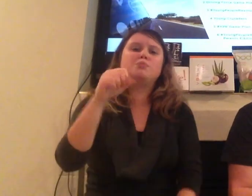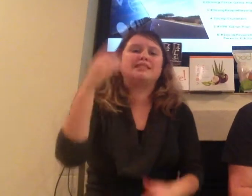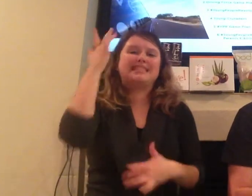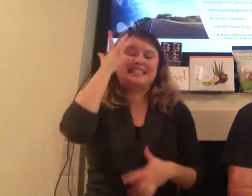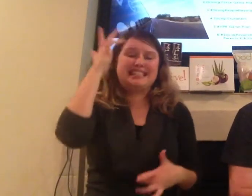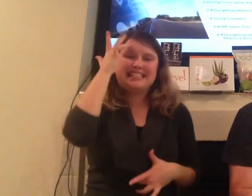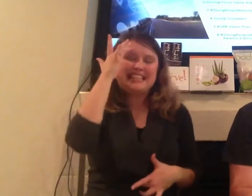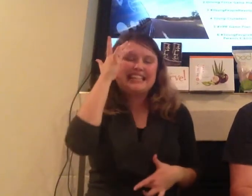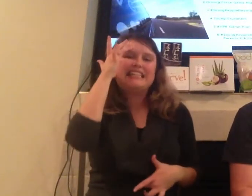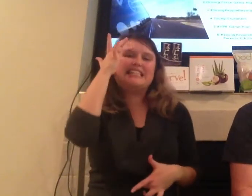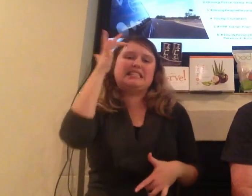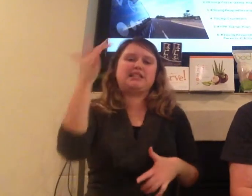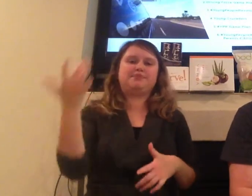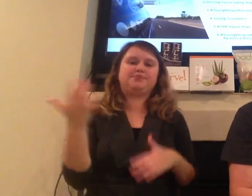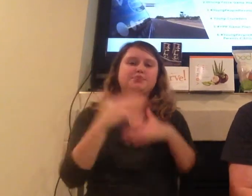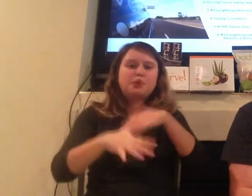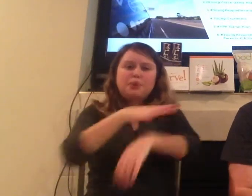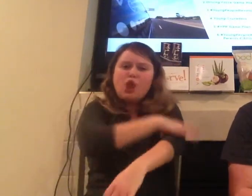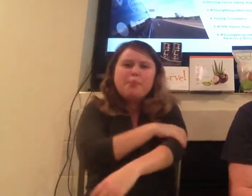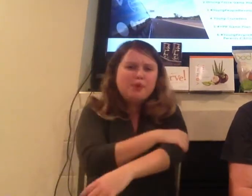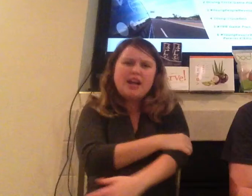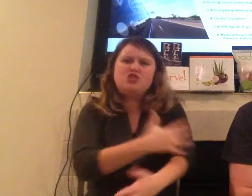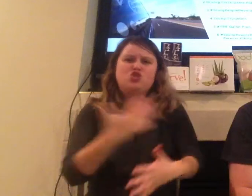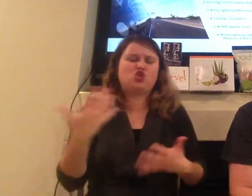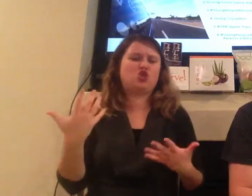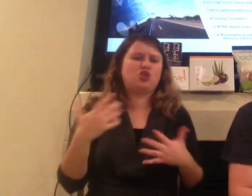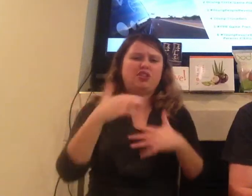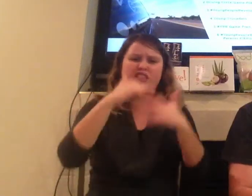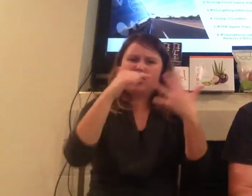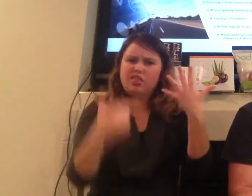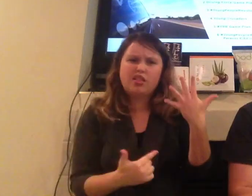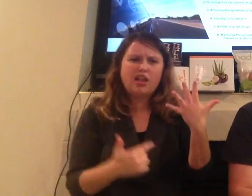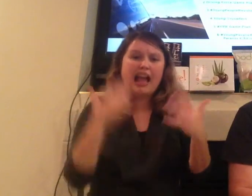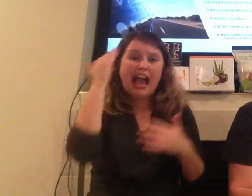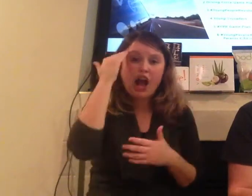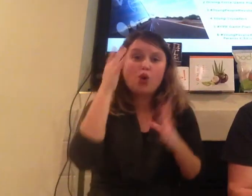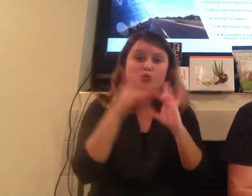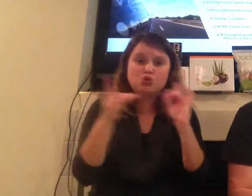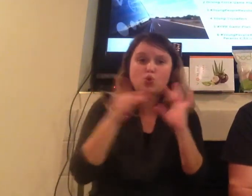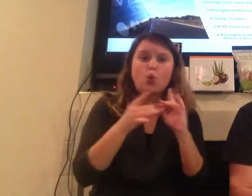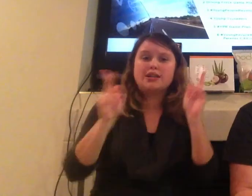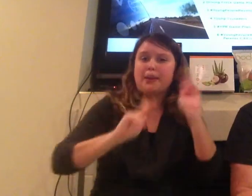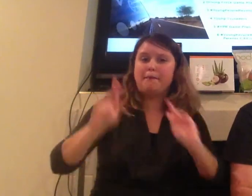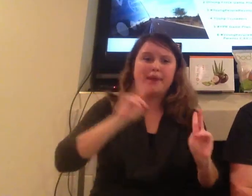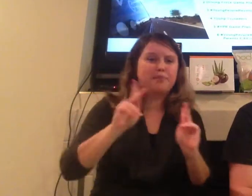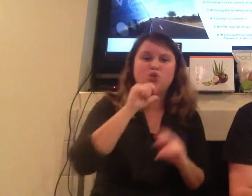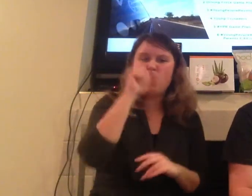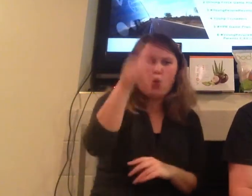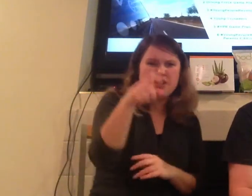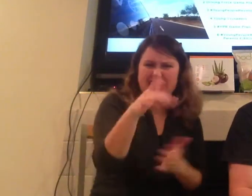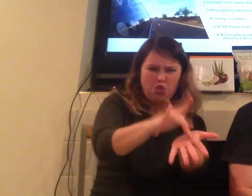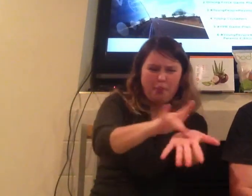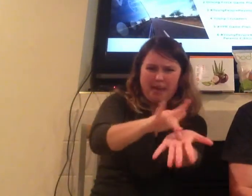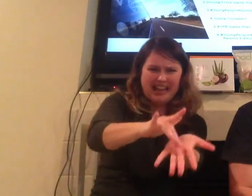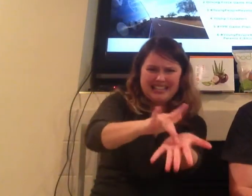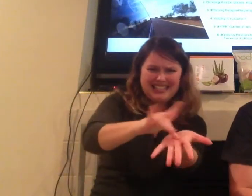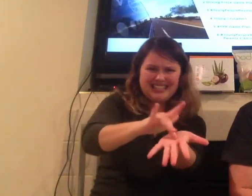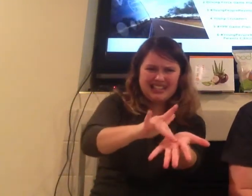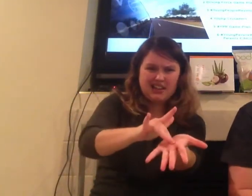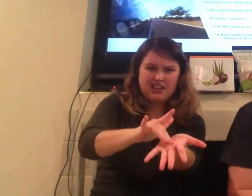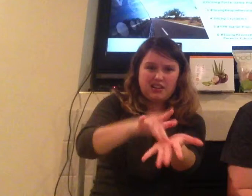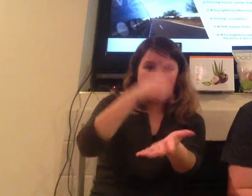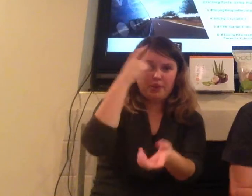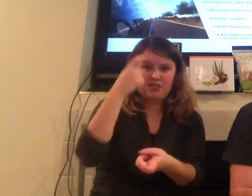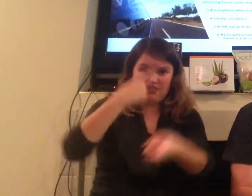blood pressure and cholesterol. I know personal stories of people coming completely off their blood pressure and cholesterol medication. And